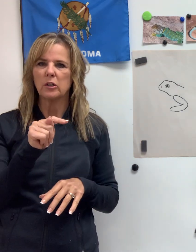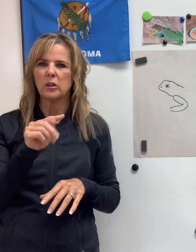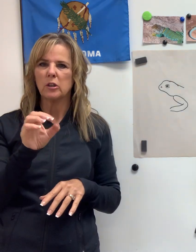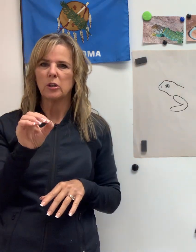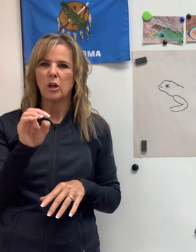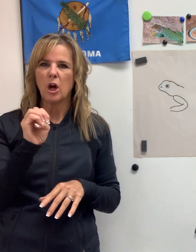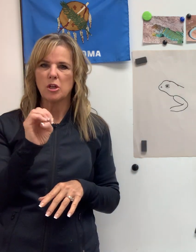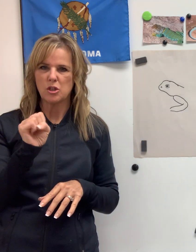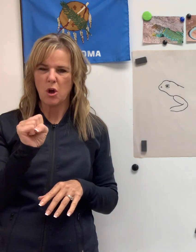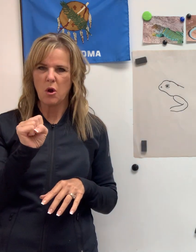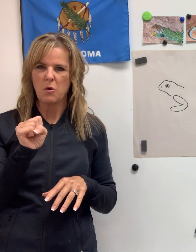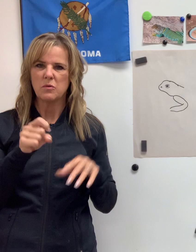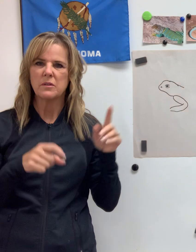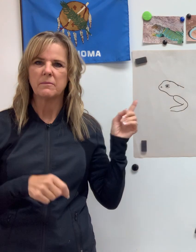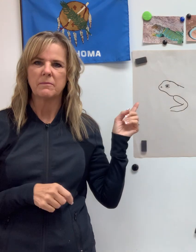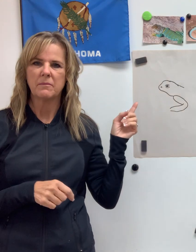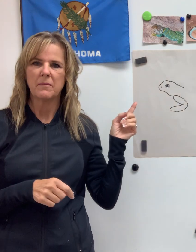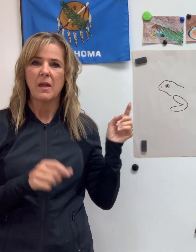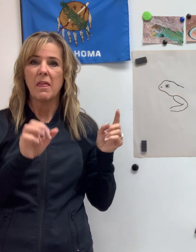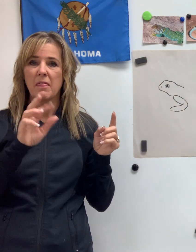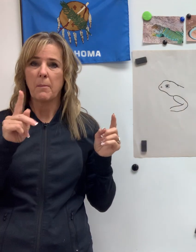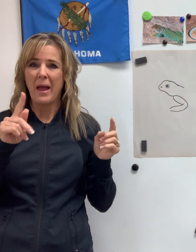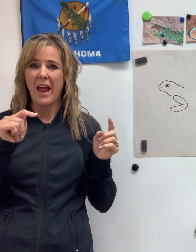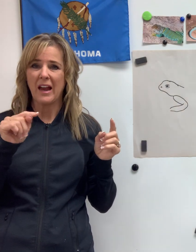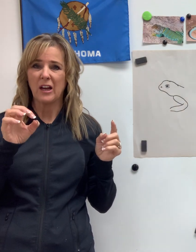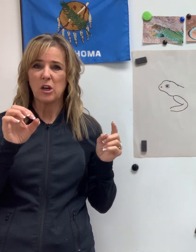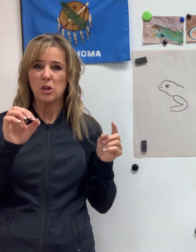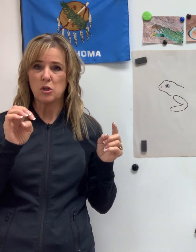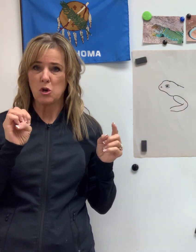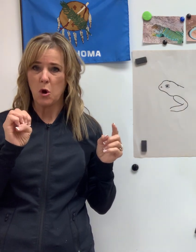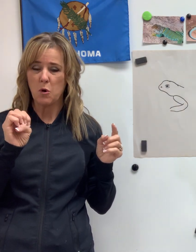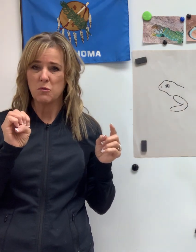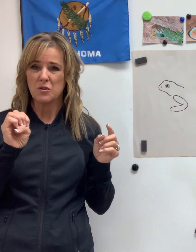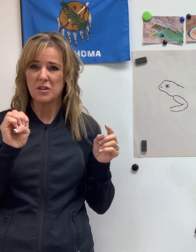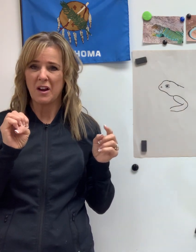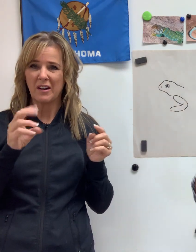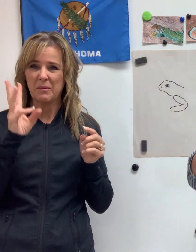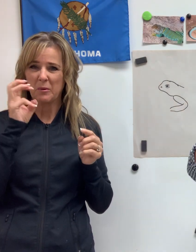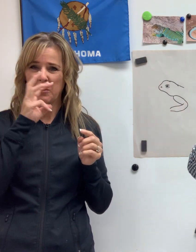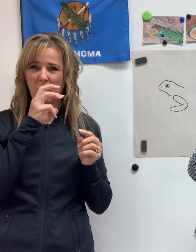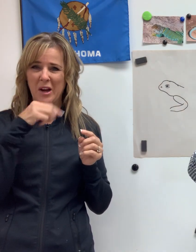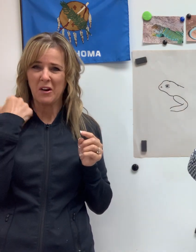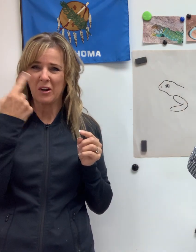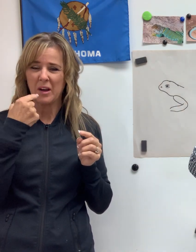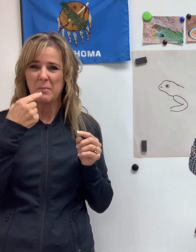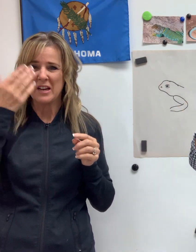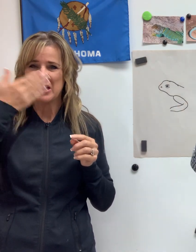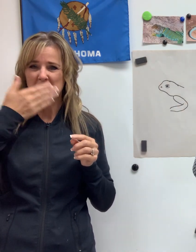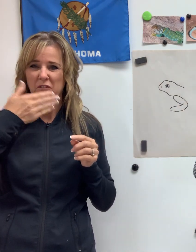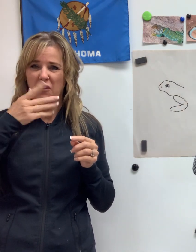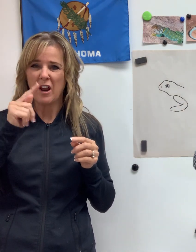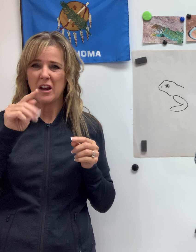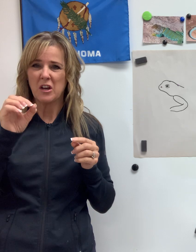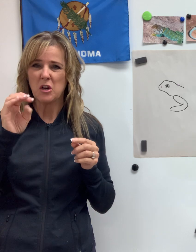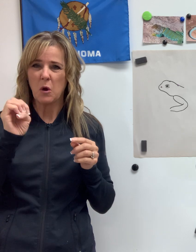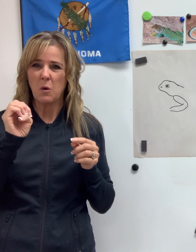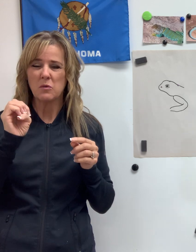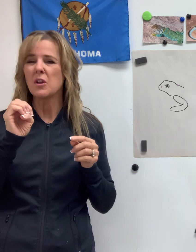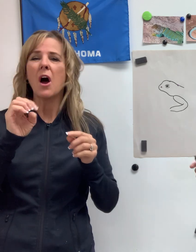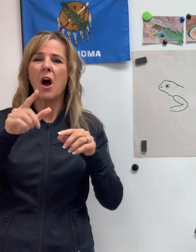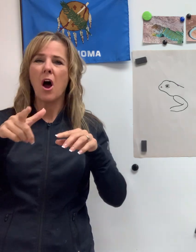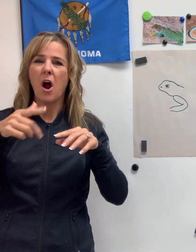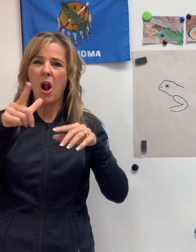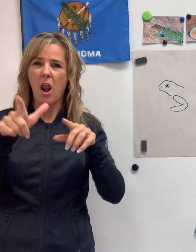and skinny. His back toes that you're gonna see in just a minute, they are super weird looking, but his front toes too are long and